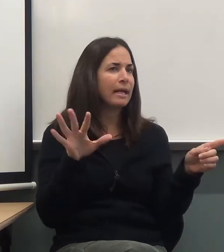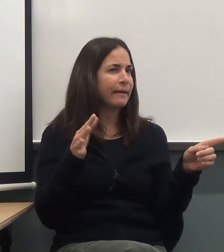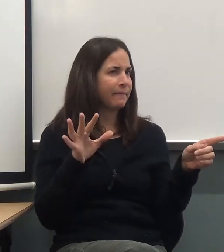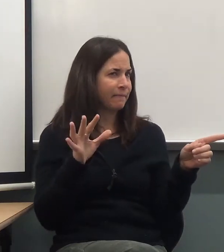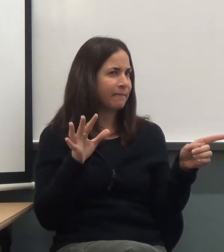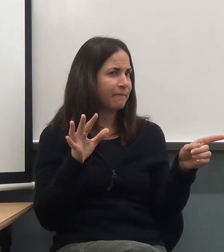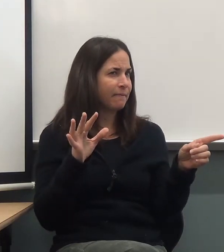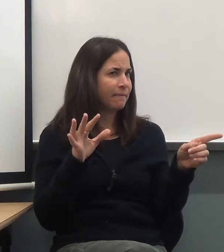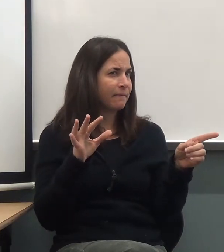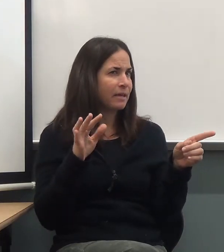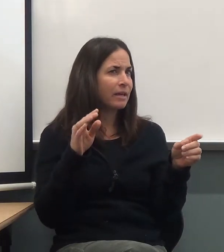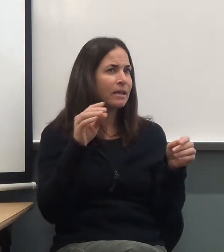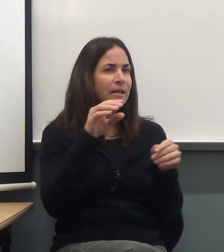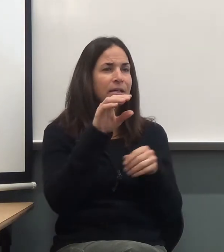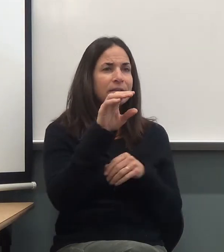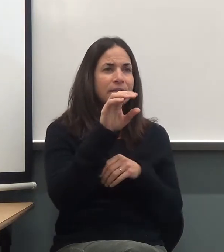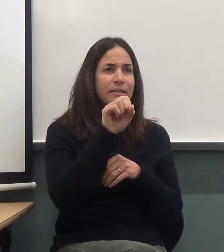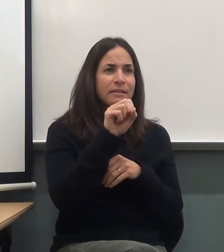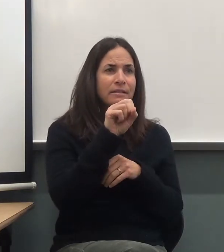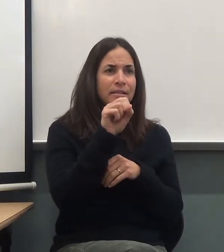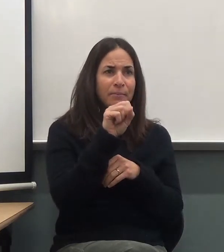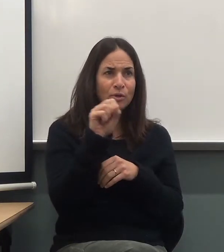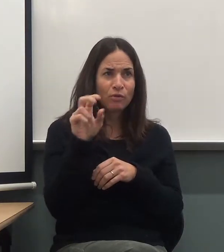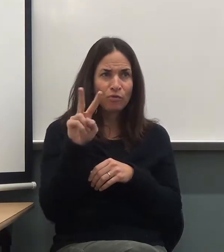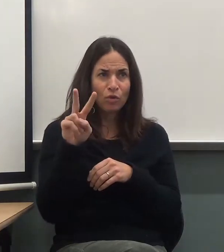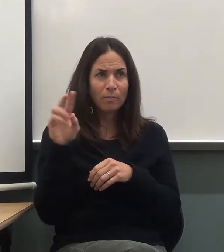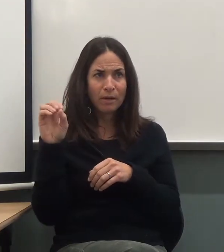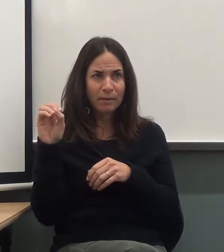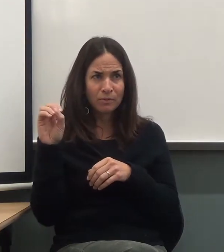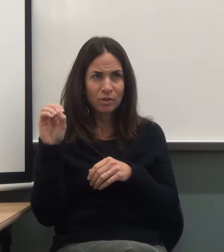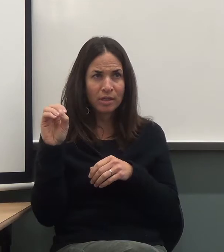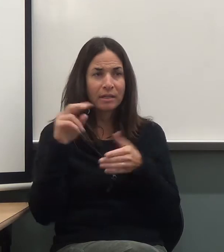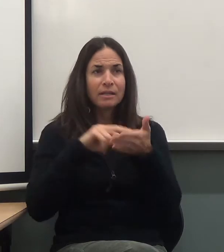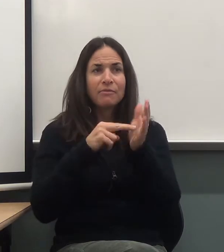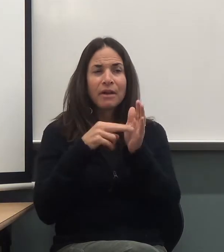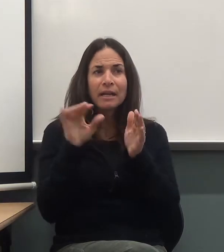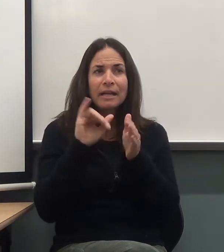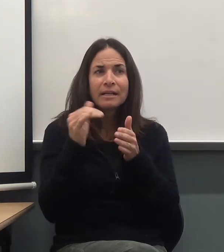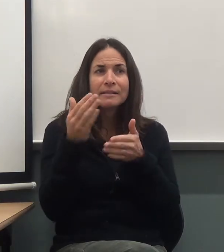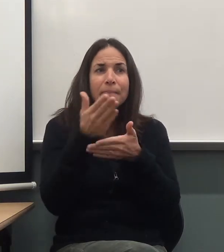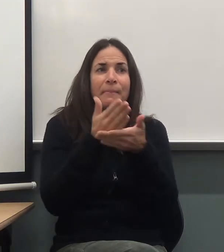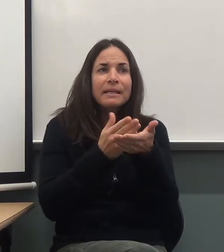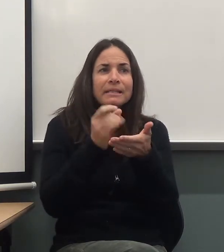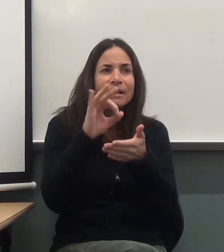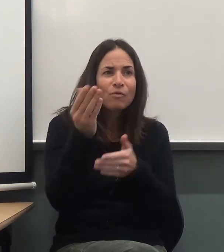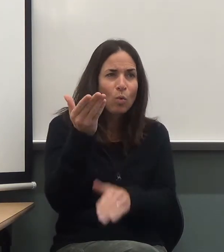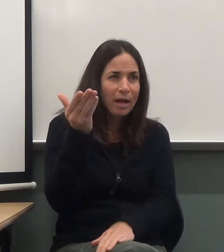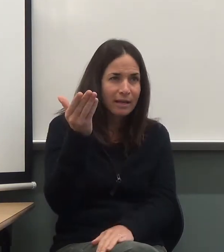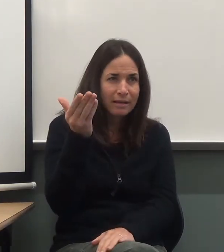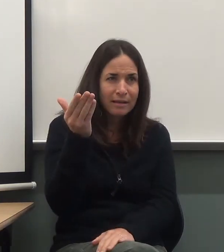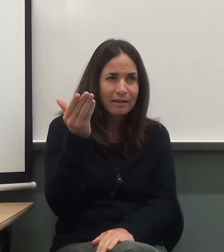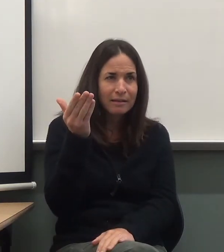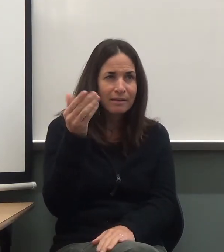But even subject, verbs, and objects are defined as a piece of that. So what is it specifically that we started out